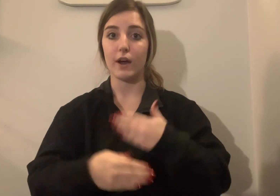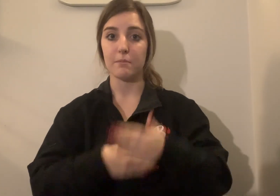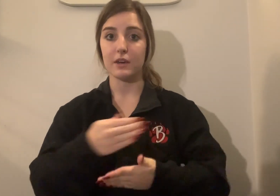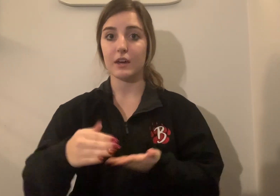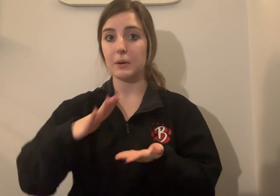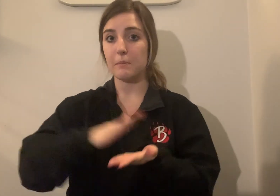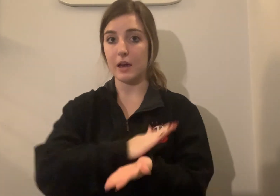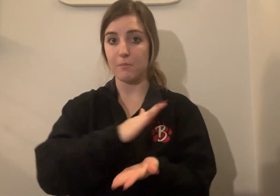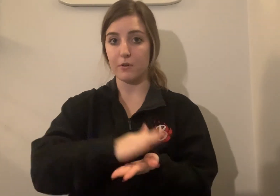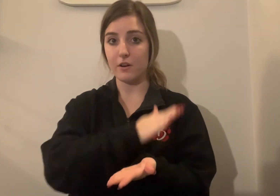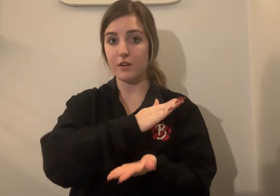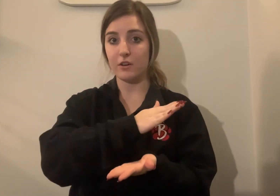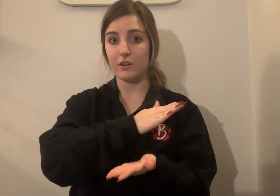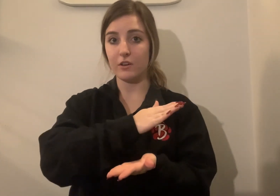wrapping paper,